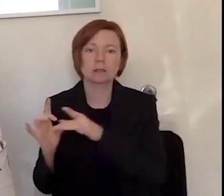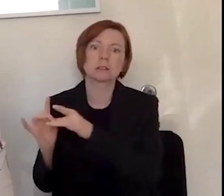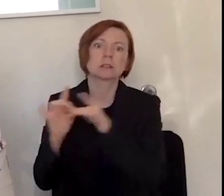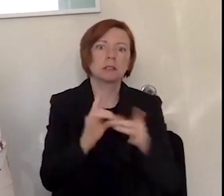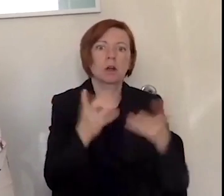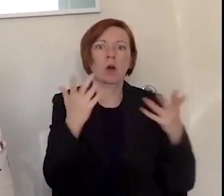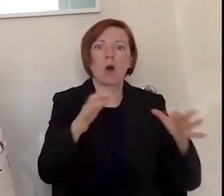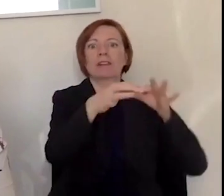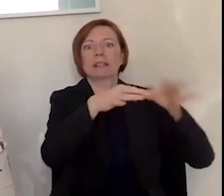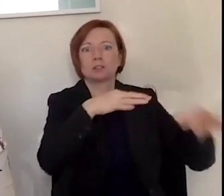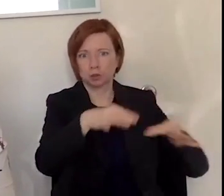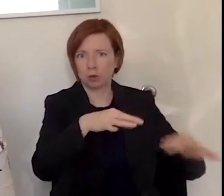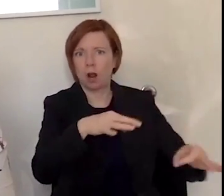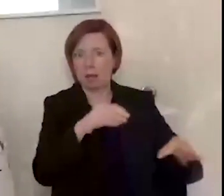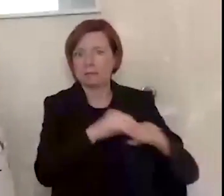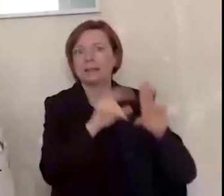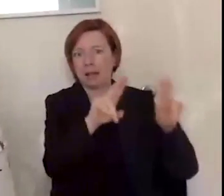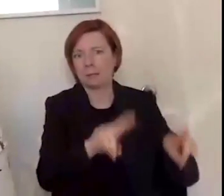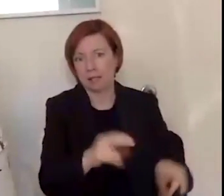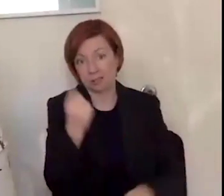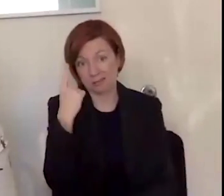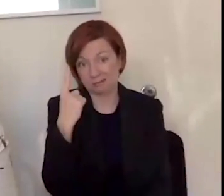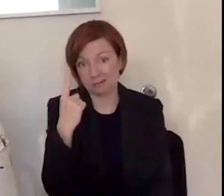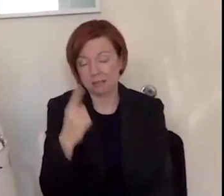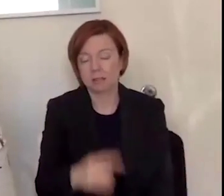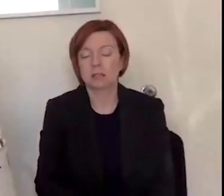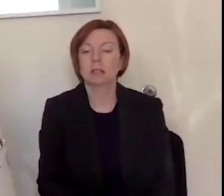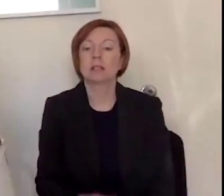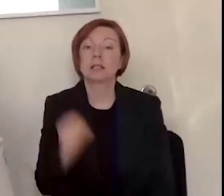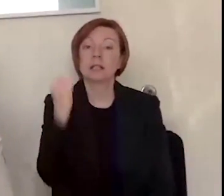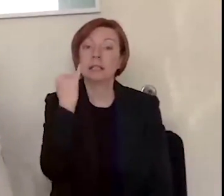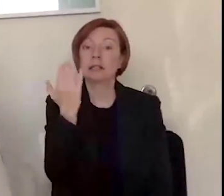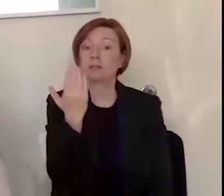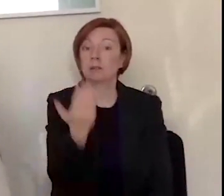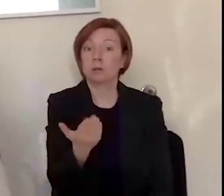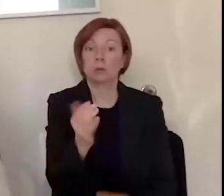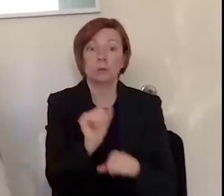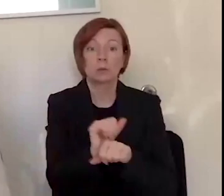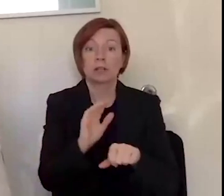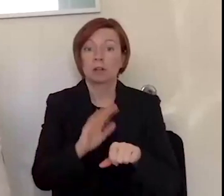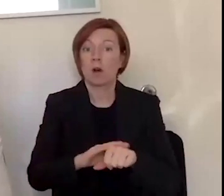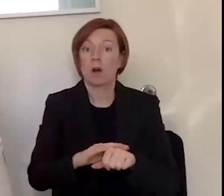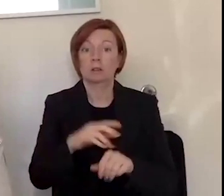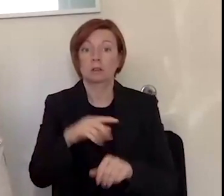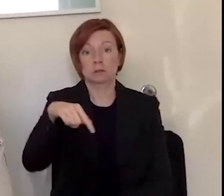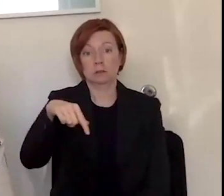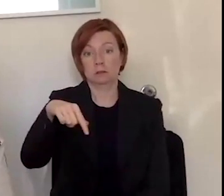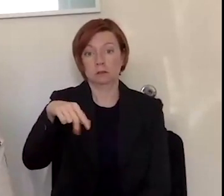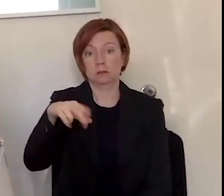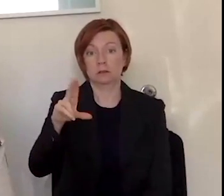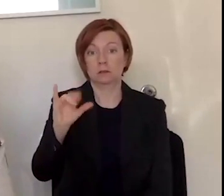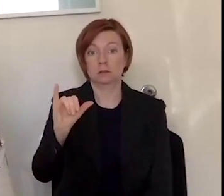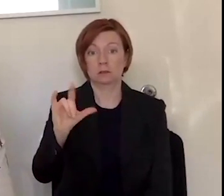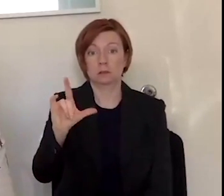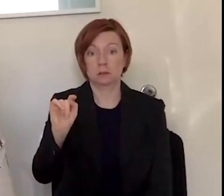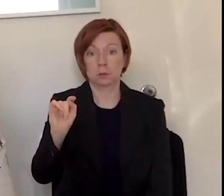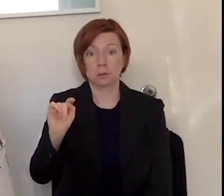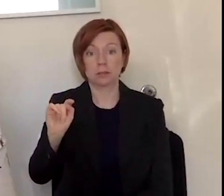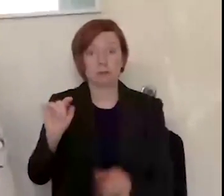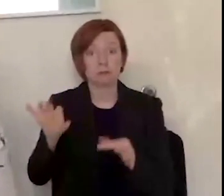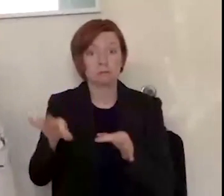somehow described or accounted for in the body of the application. If you are working on a quilt with a group